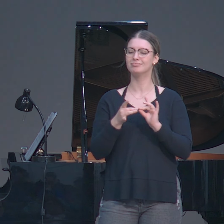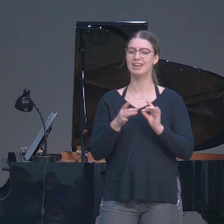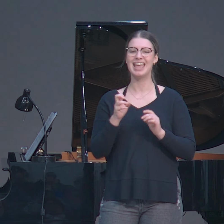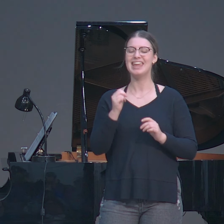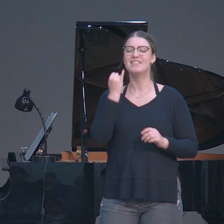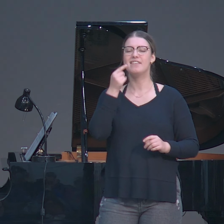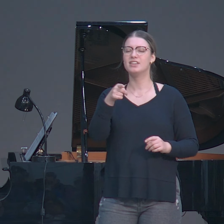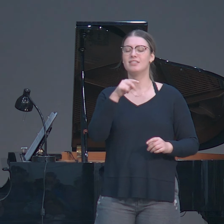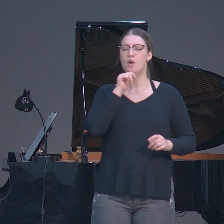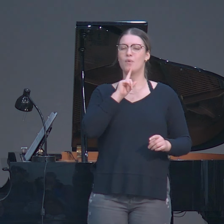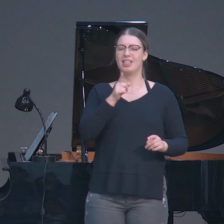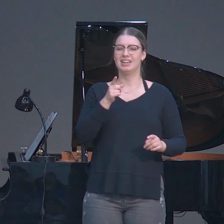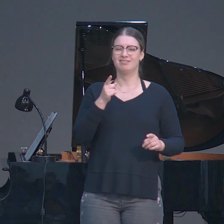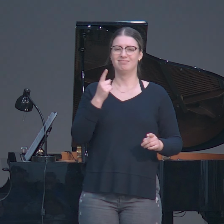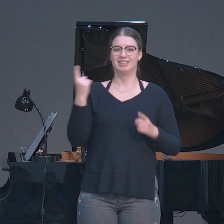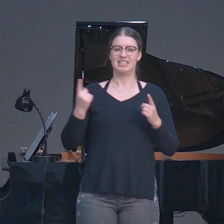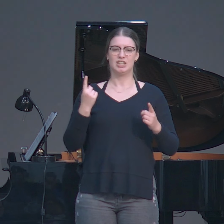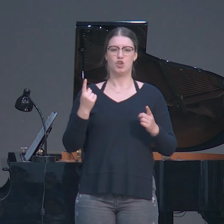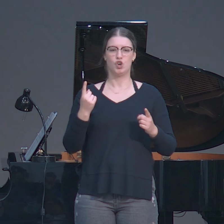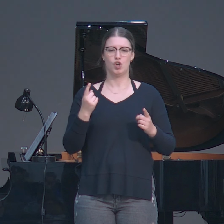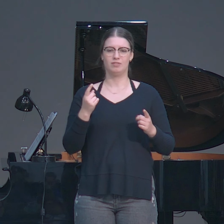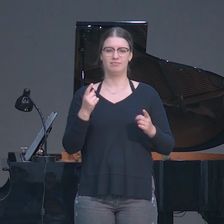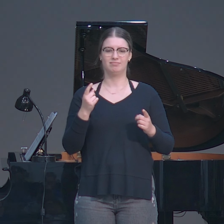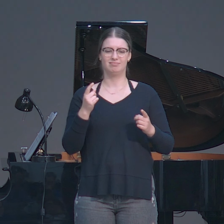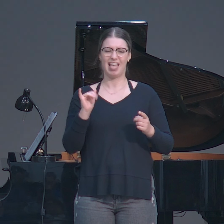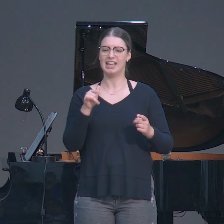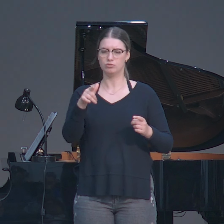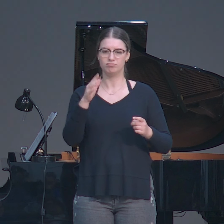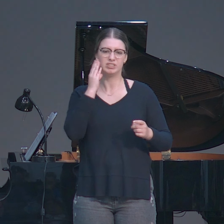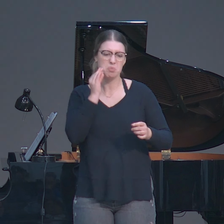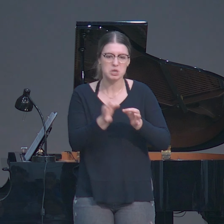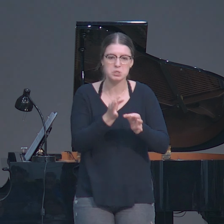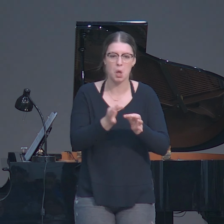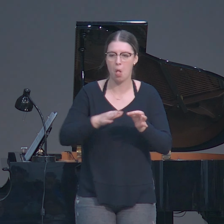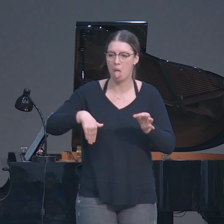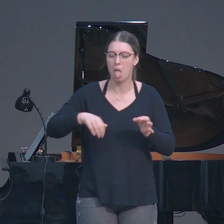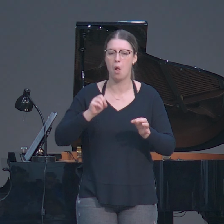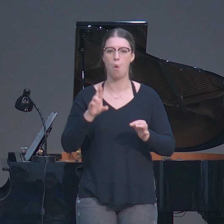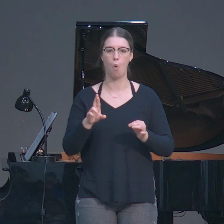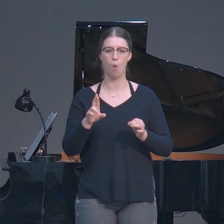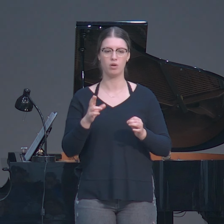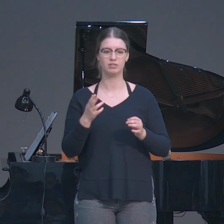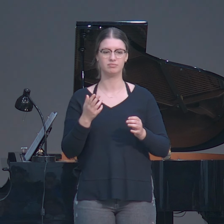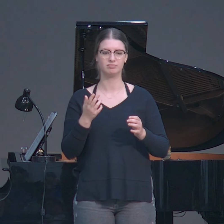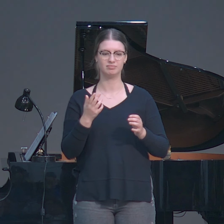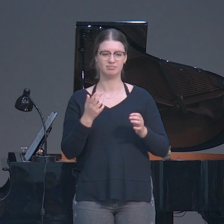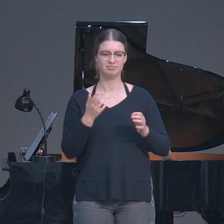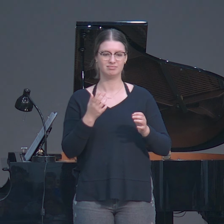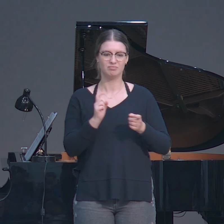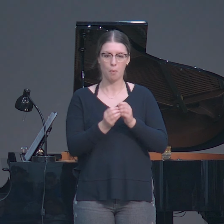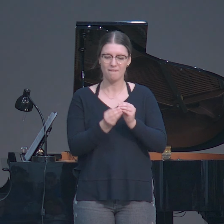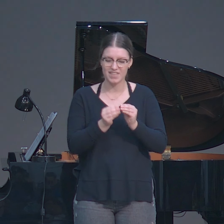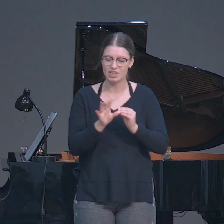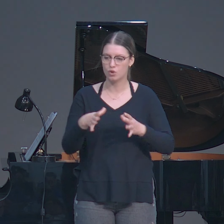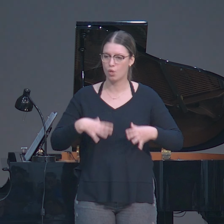if you've never been a seamstress or never had to sew up a hole in your clothing.